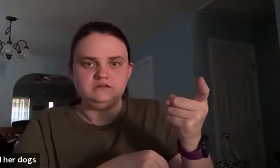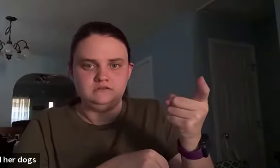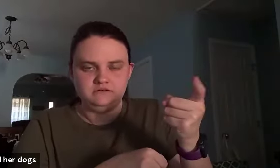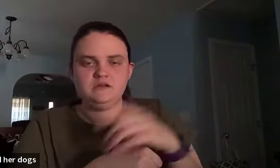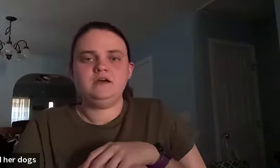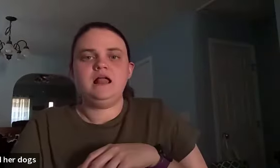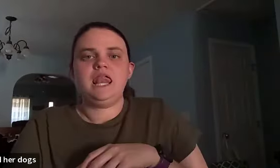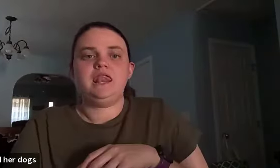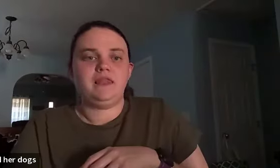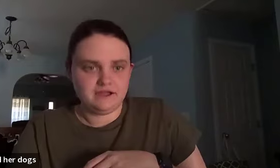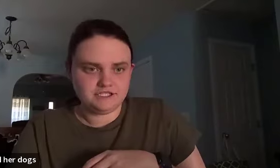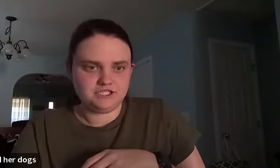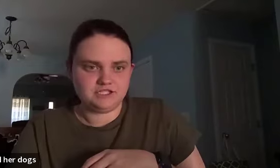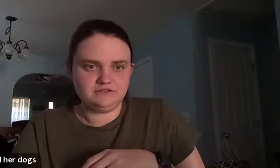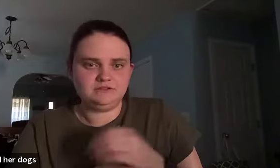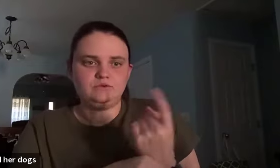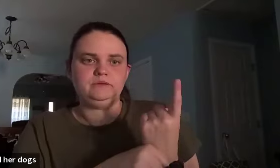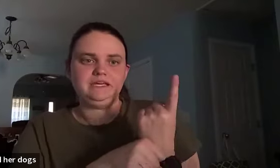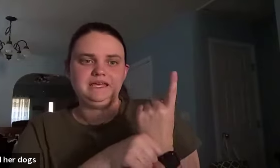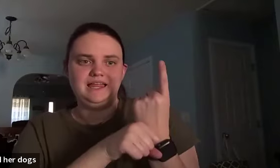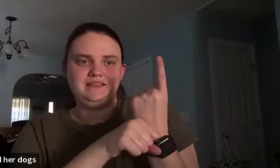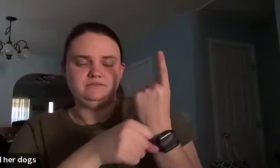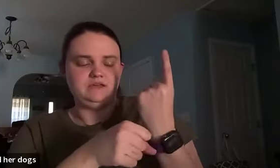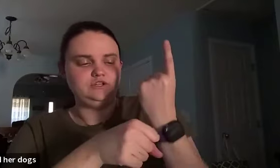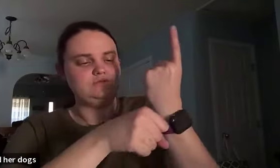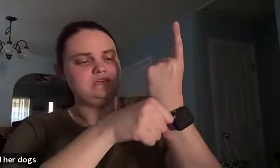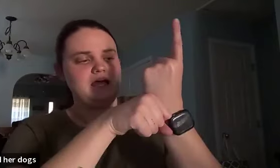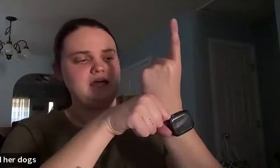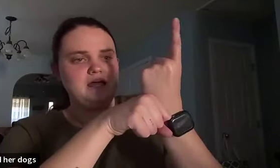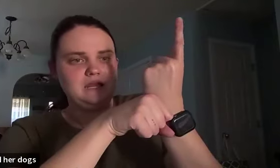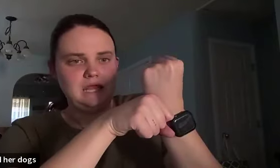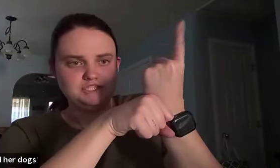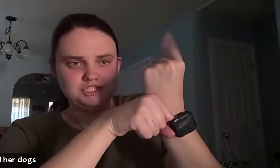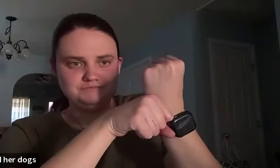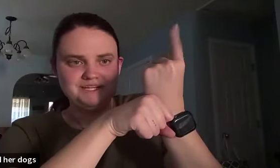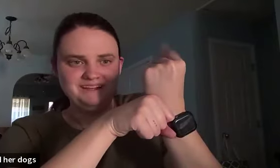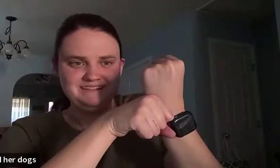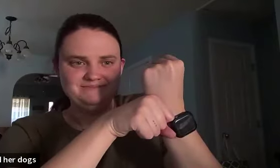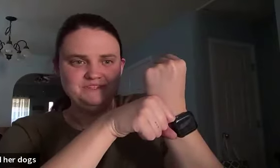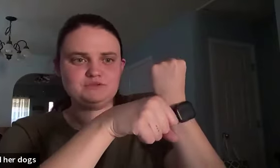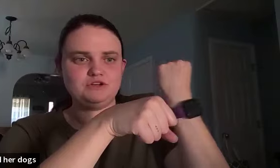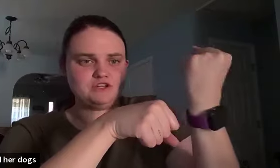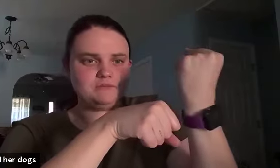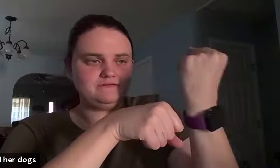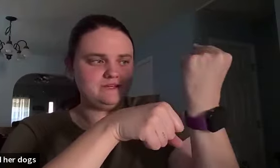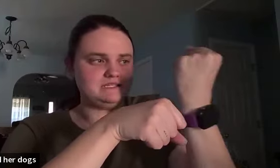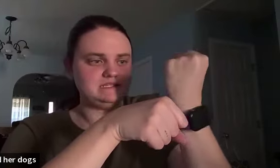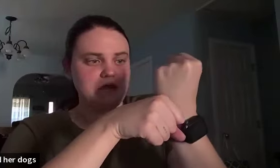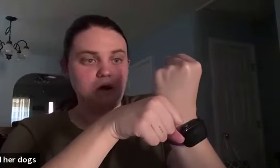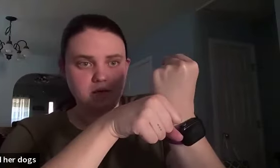Okay. Last year will be, they use last year. So your dominant fist is now